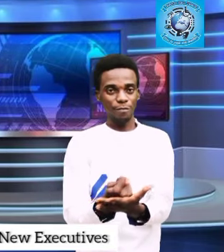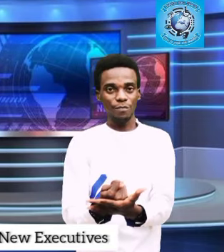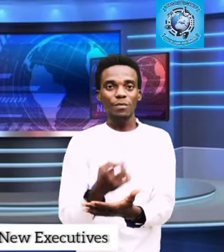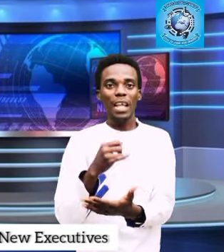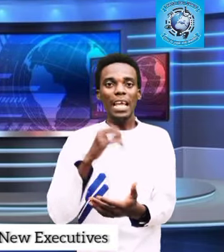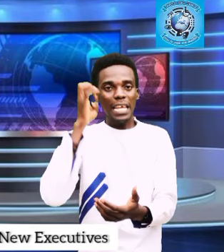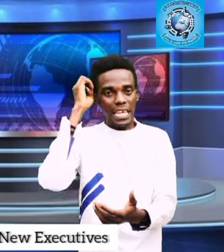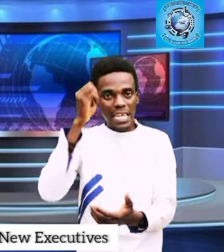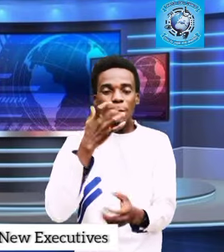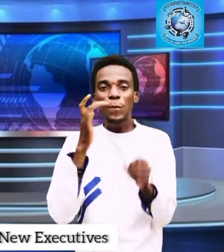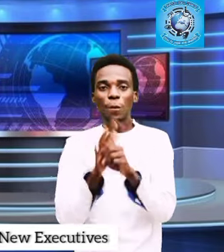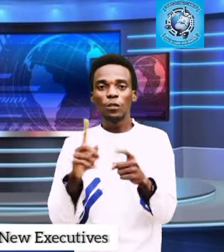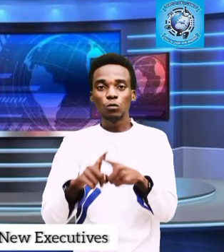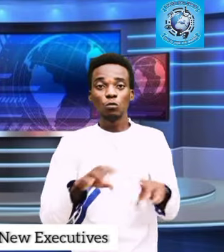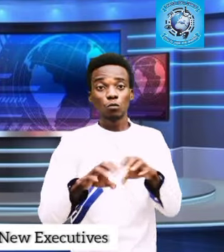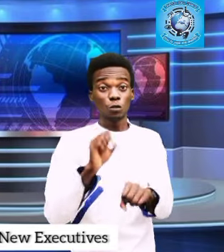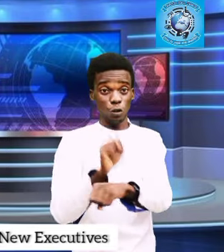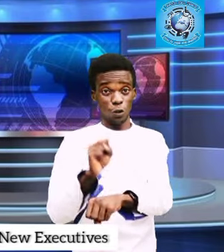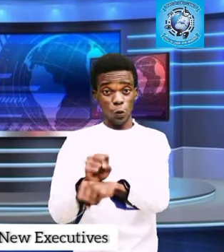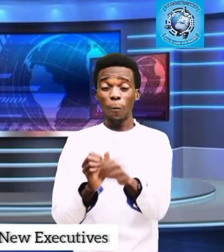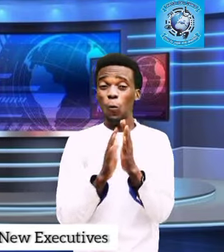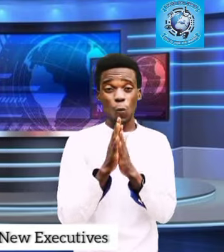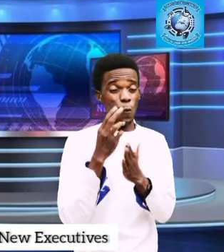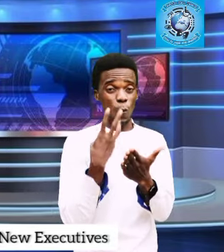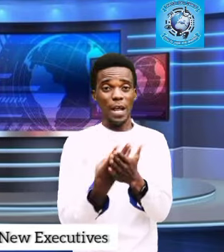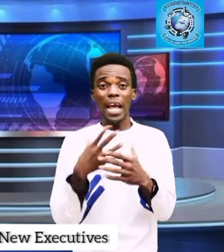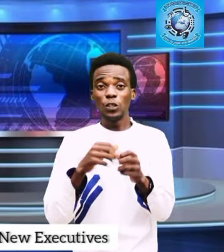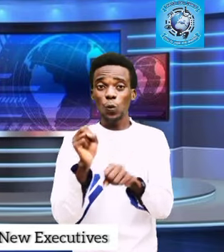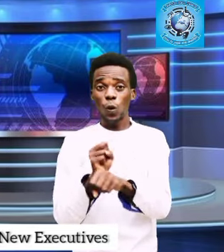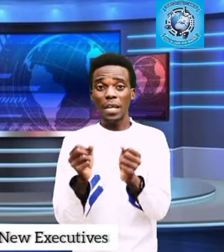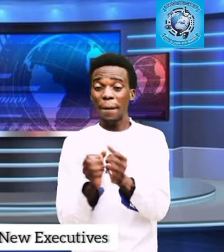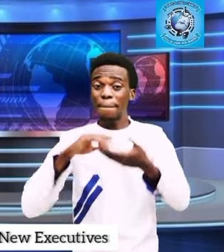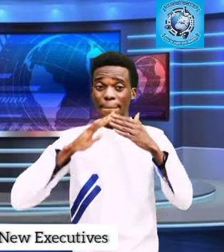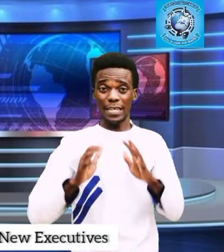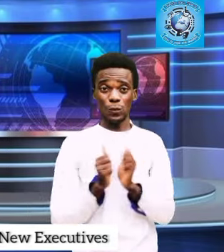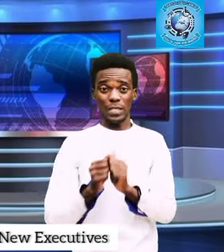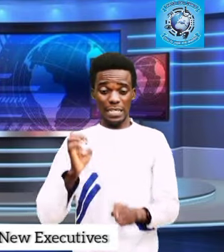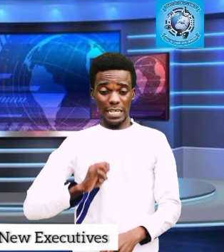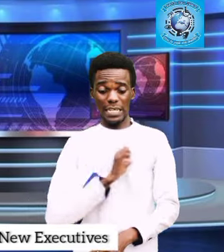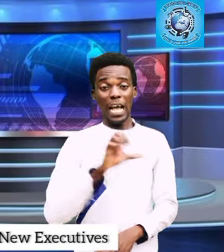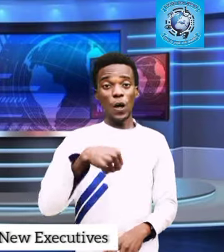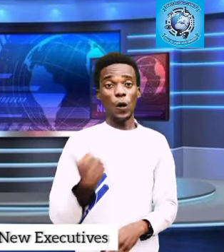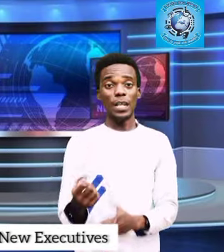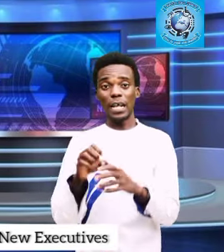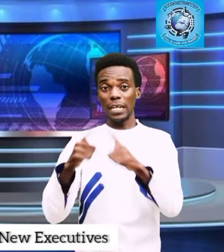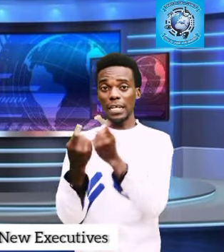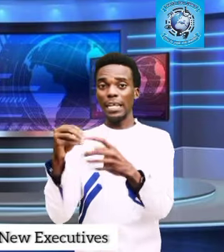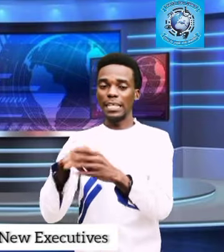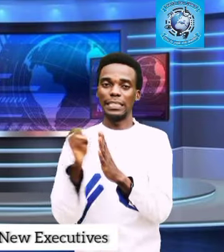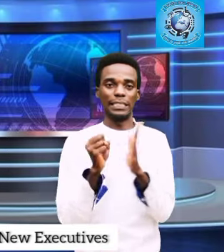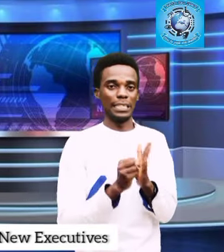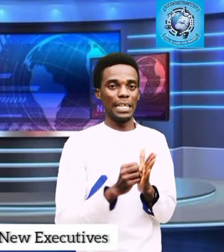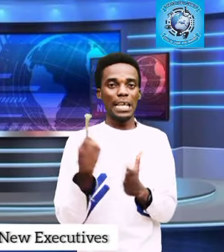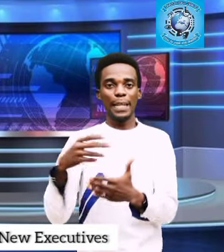promised to do his job diligently and to work in harmony with the executives and other clusters in the state. The